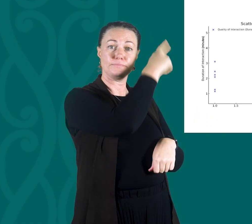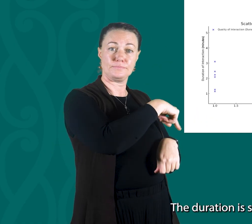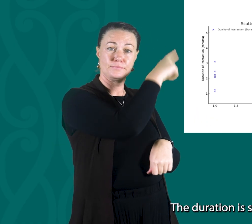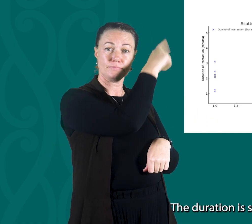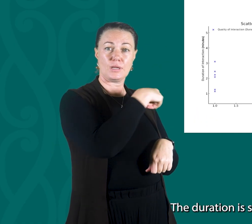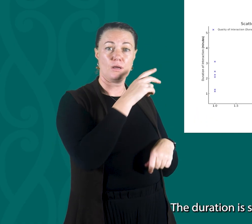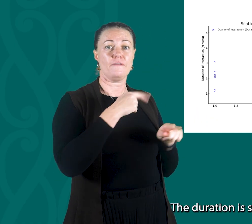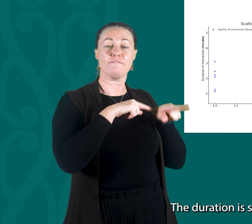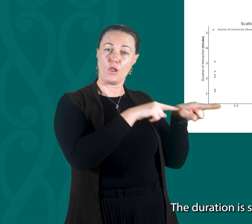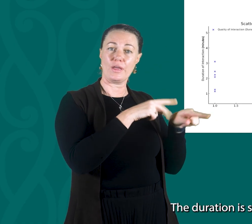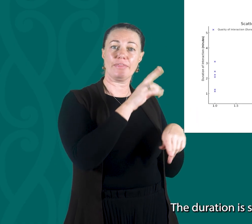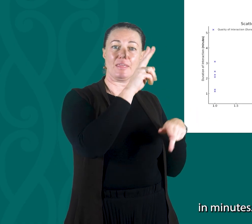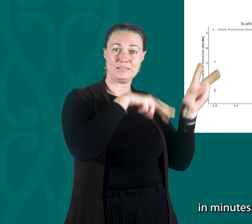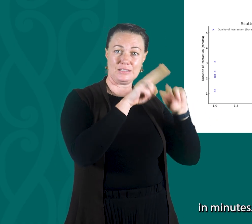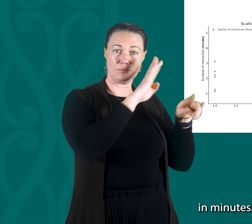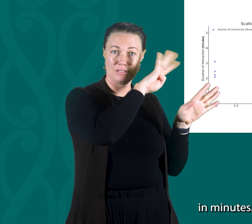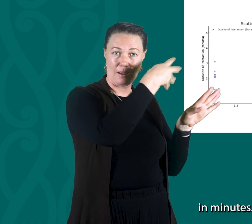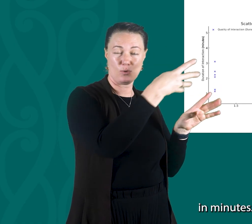The duration is shown in minutes.